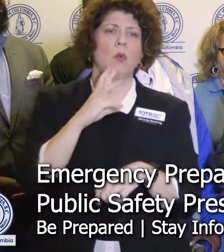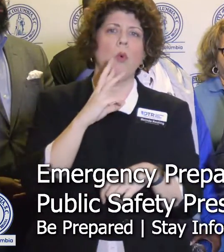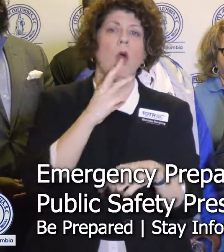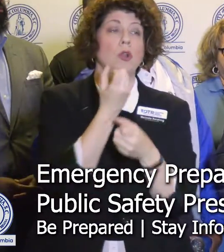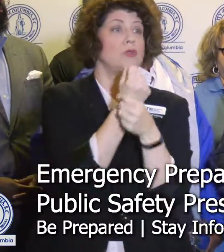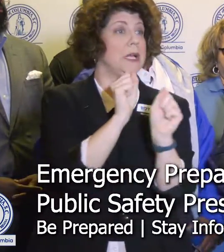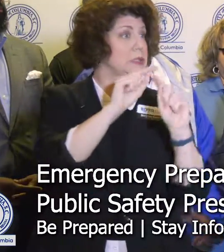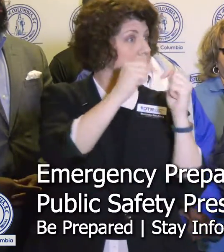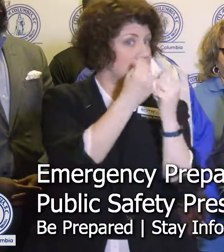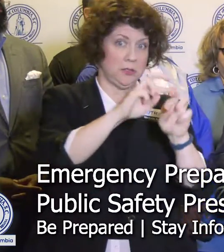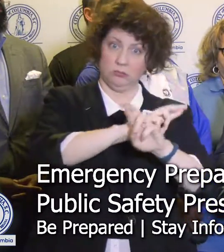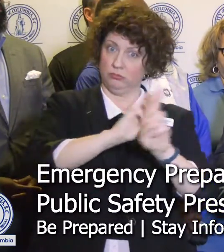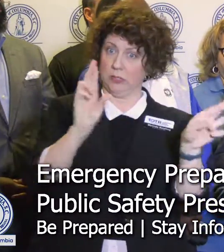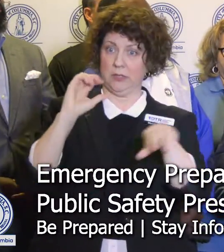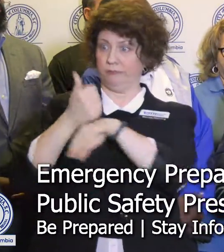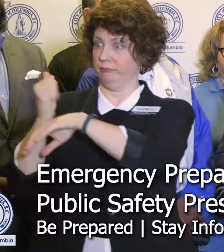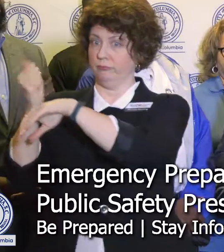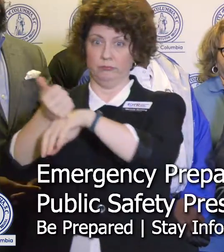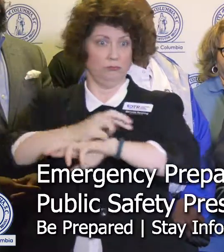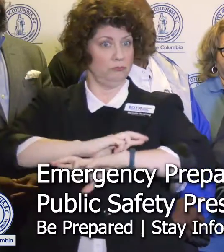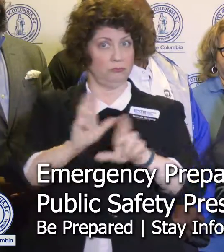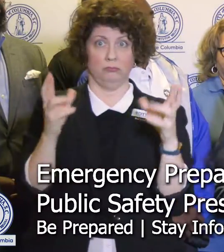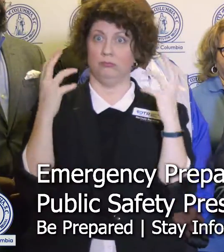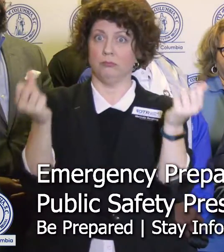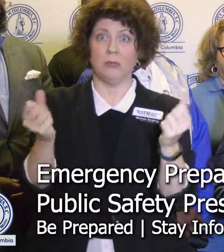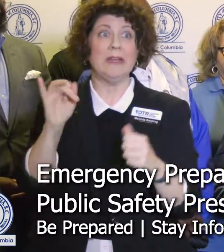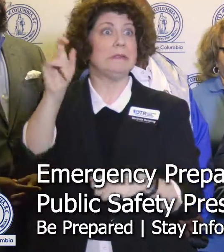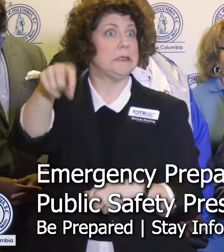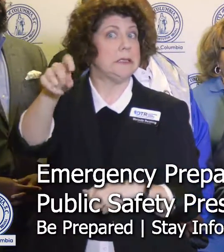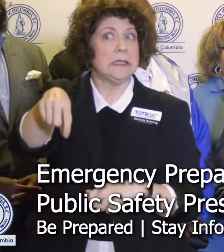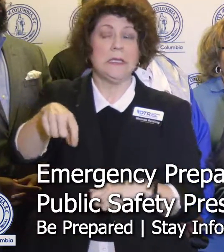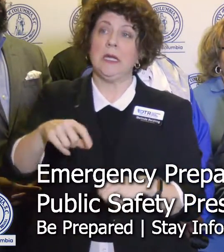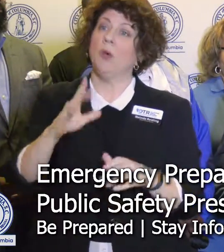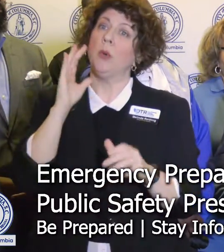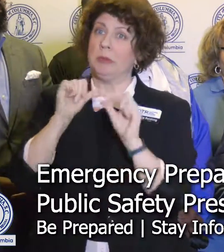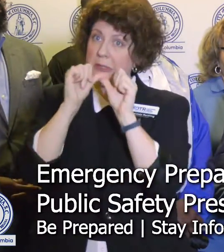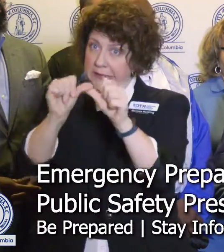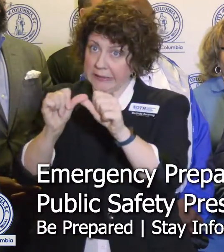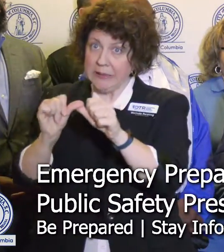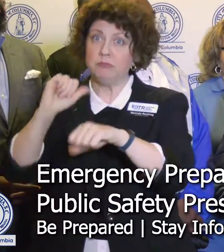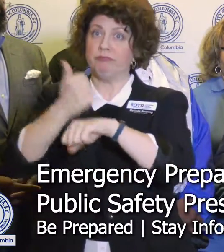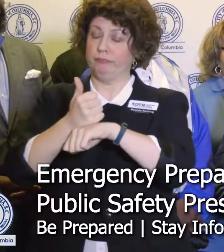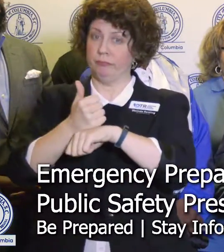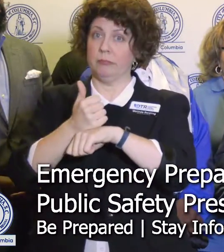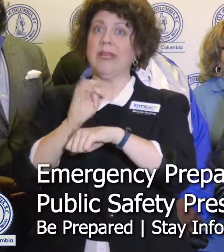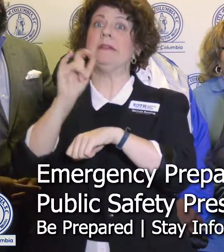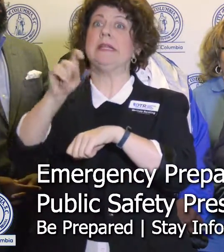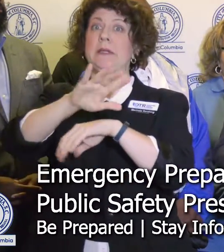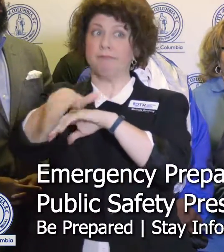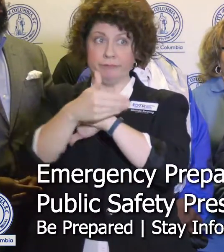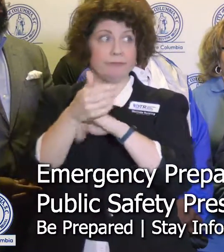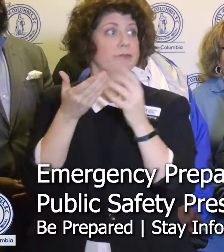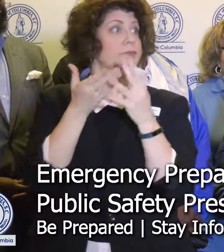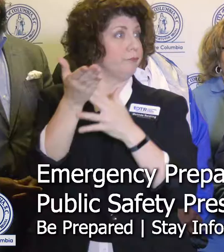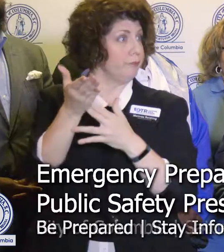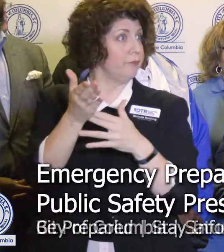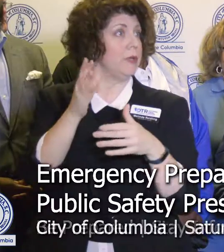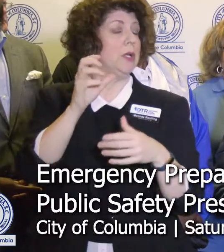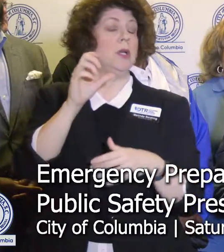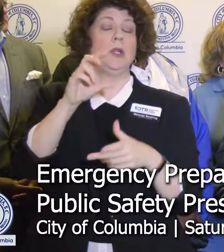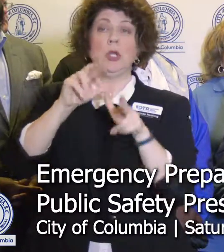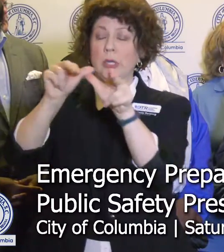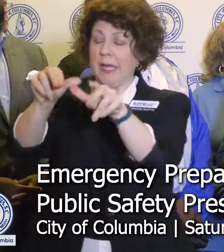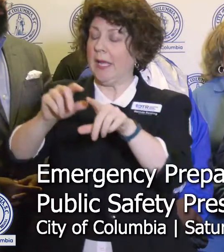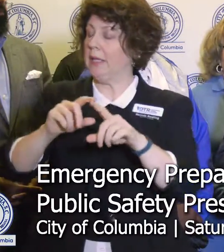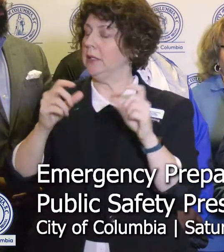team in place, and we'll continue to have that in place throughout this event. So, you know, we haven't had many